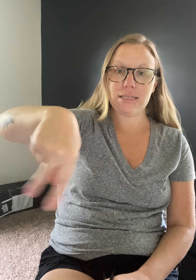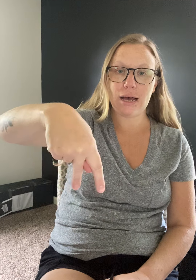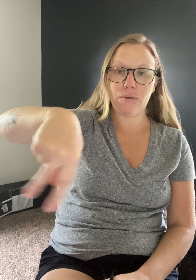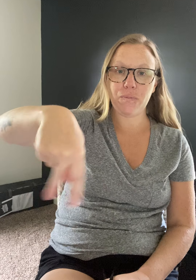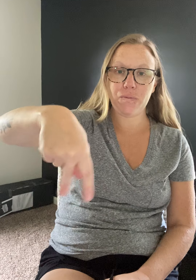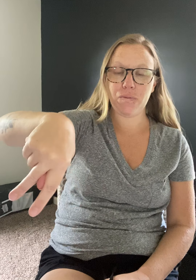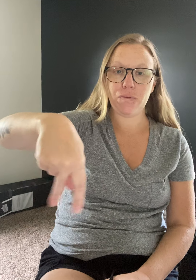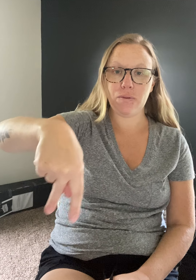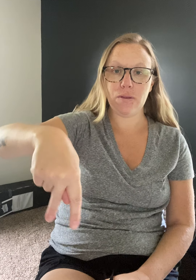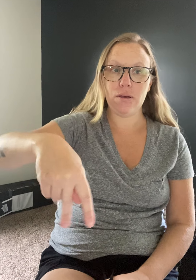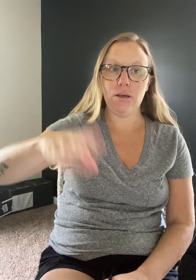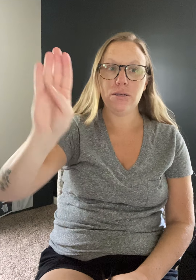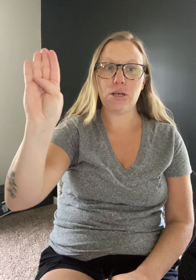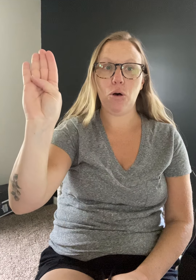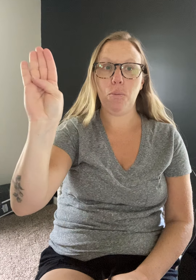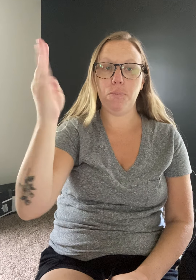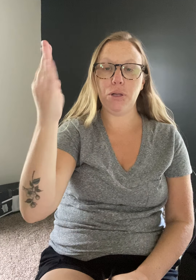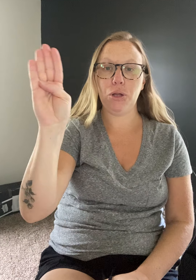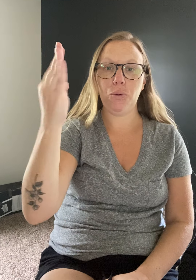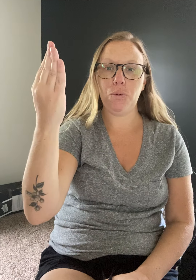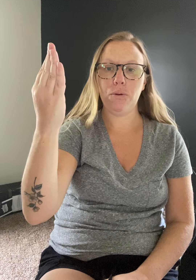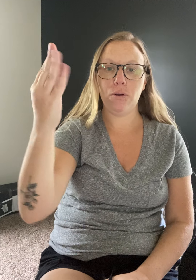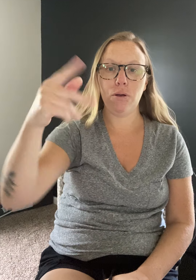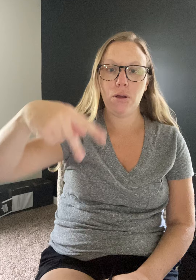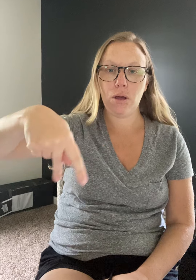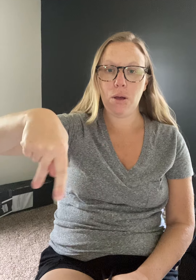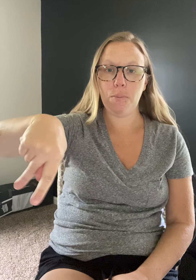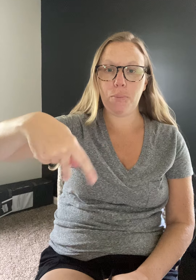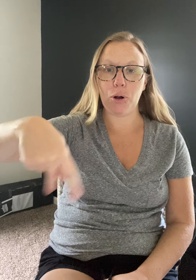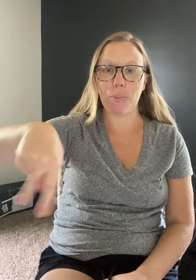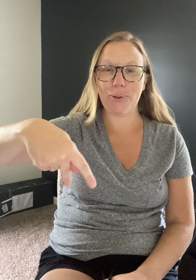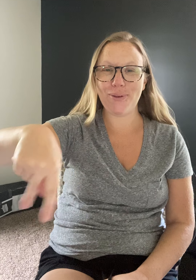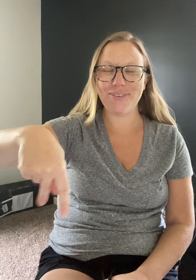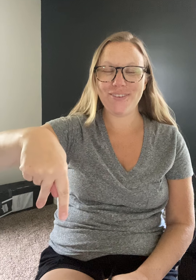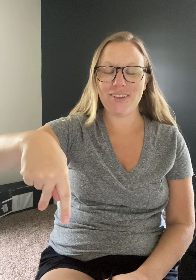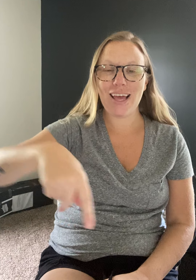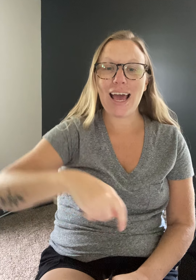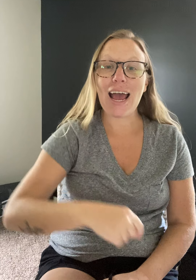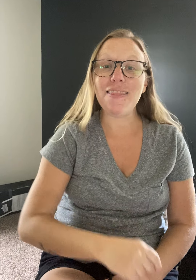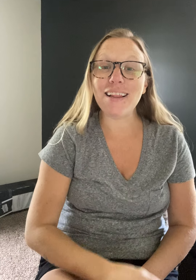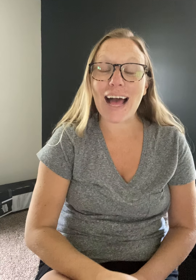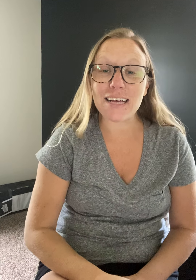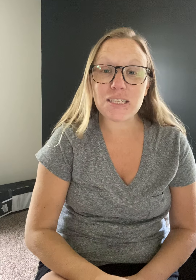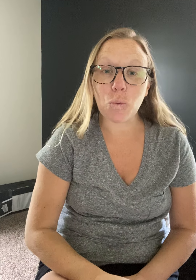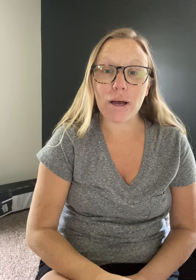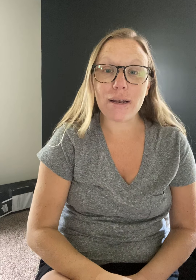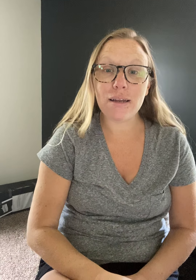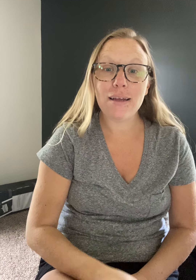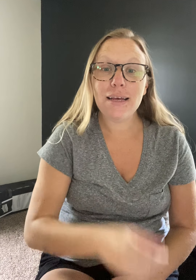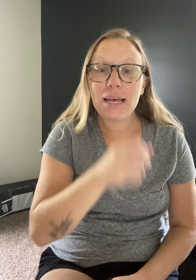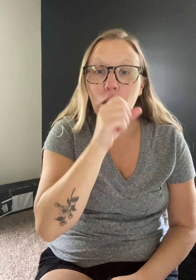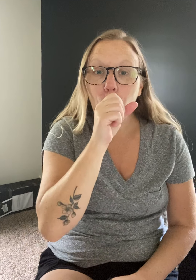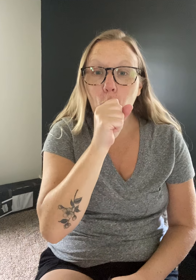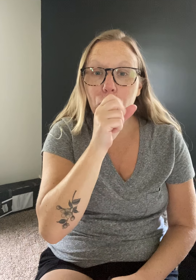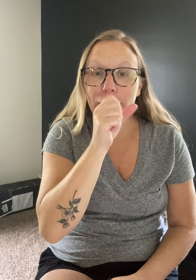down. So blue, purple, and the last one,